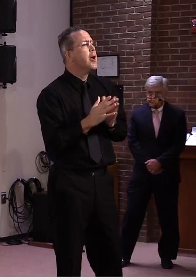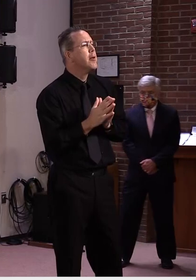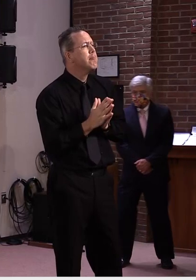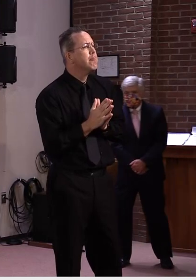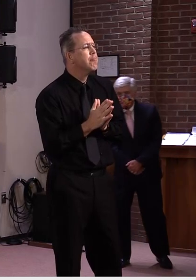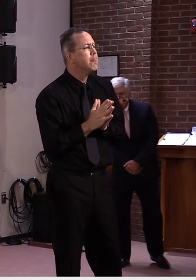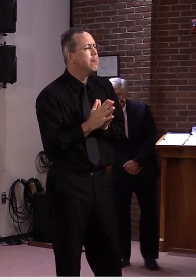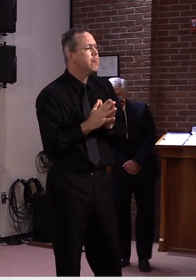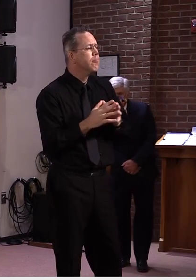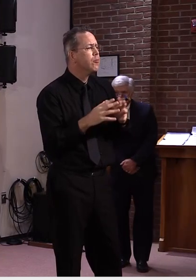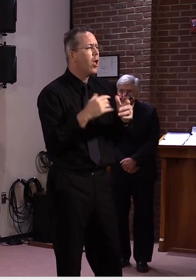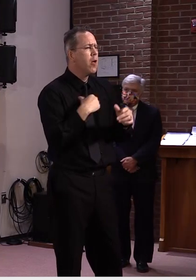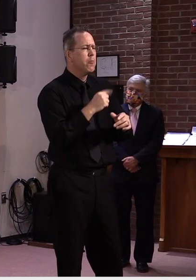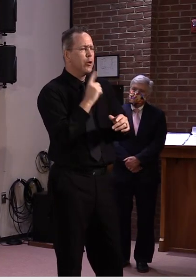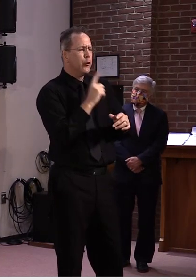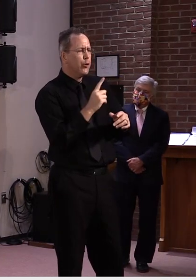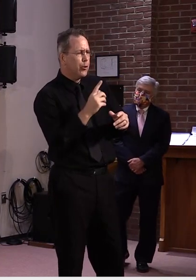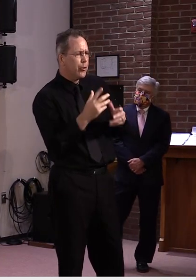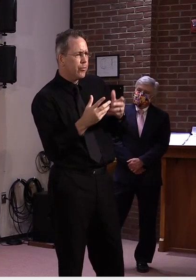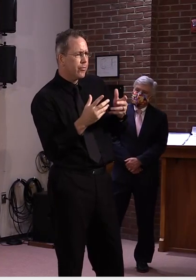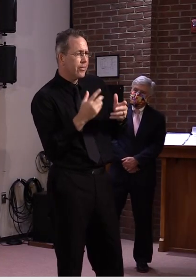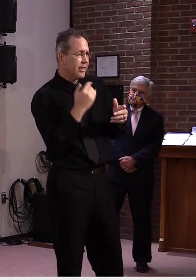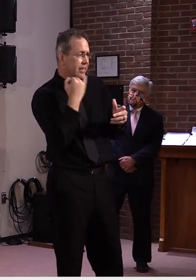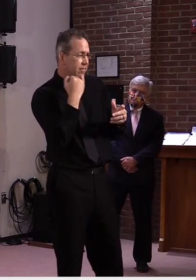of the guidance? Because that needs to be our focus right now.